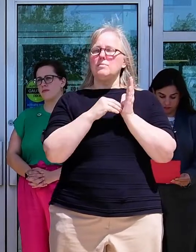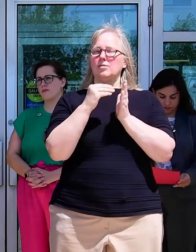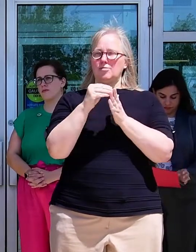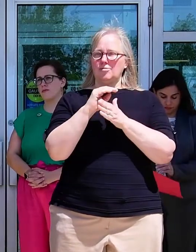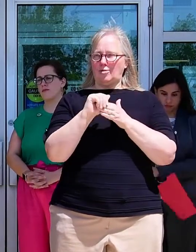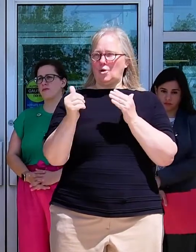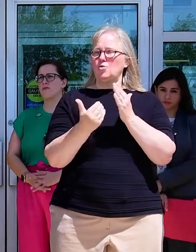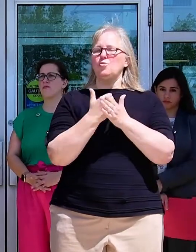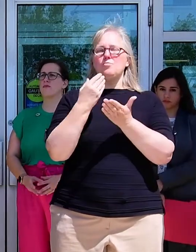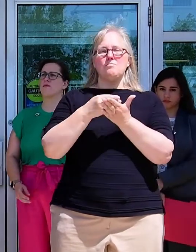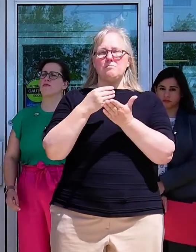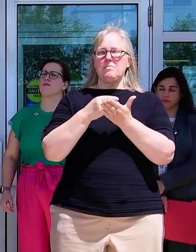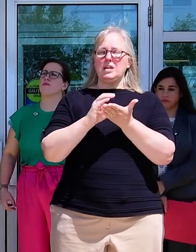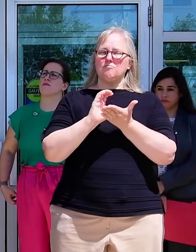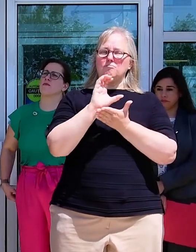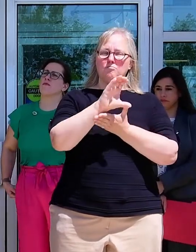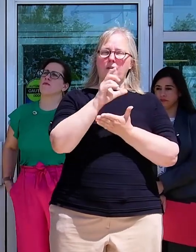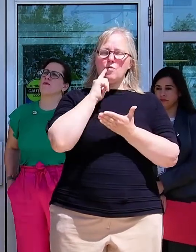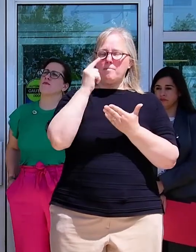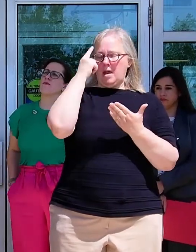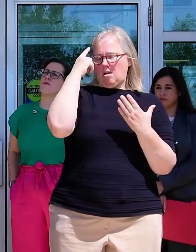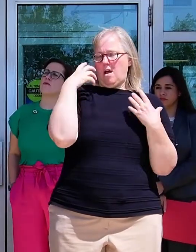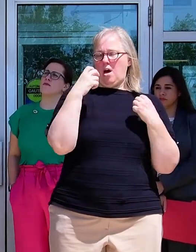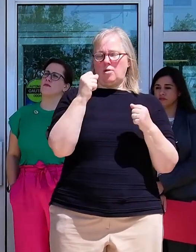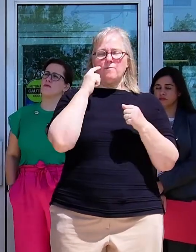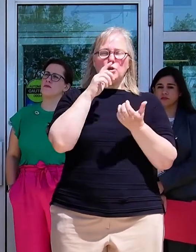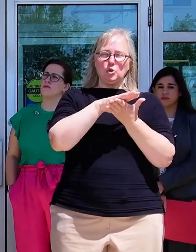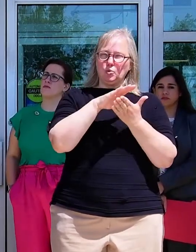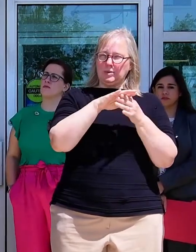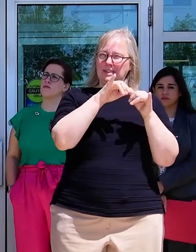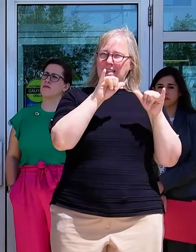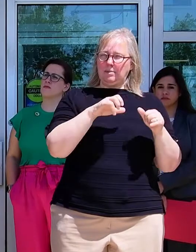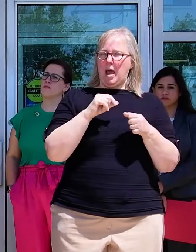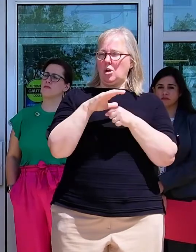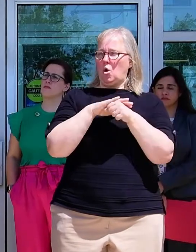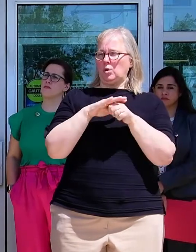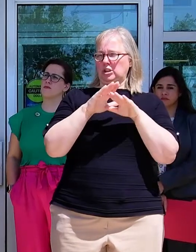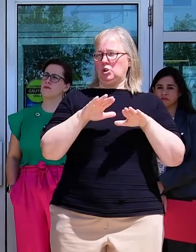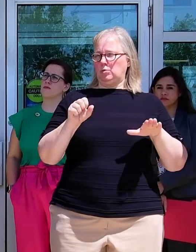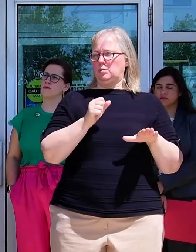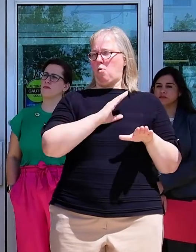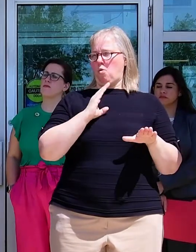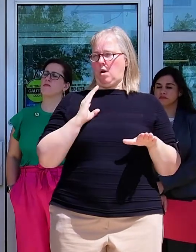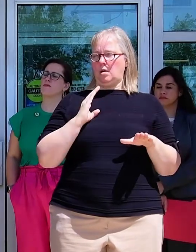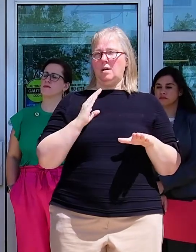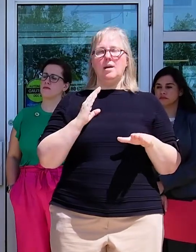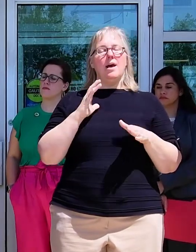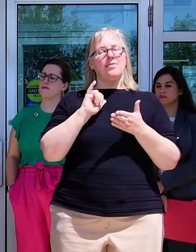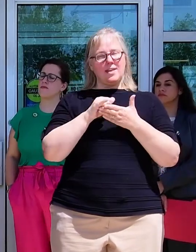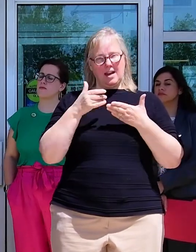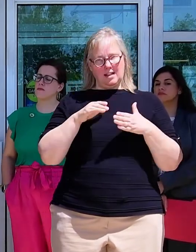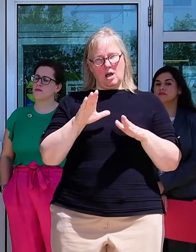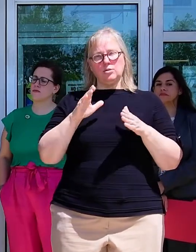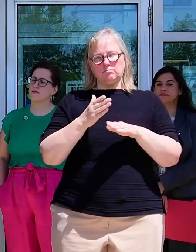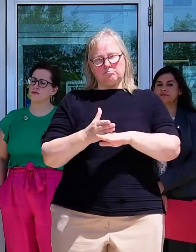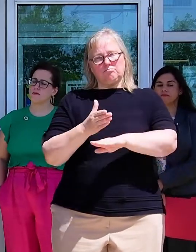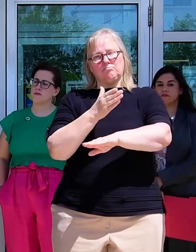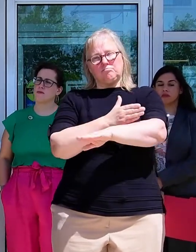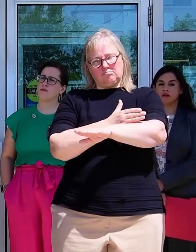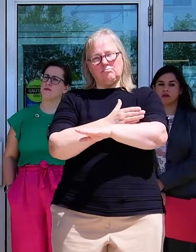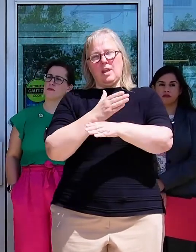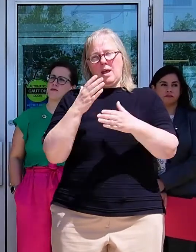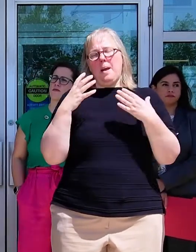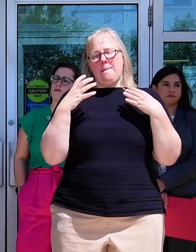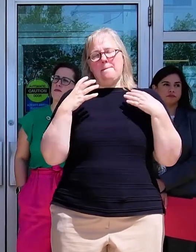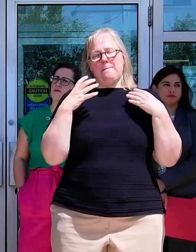new funding for mental health for our school system and the local children's board, which will allow enhanced mental health services to be